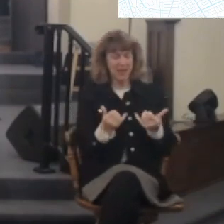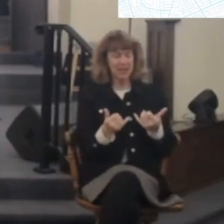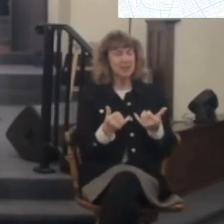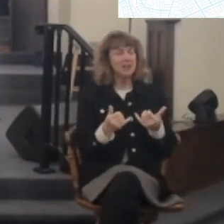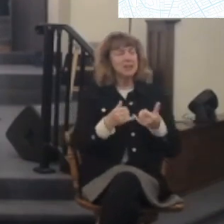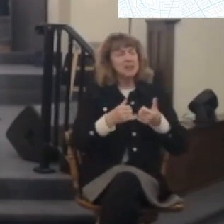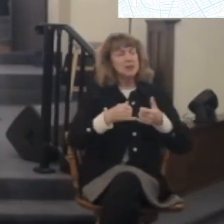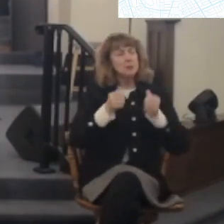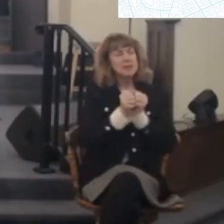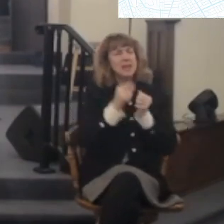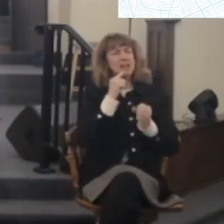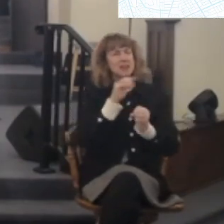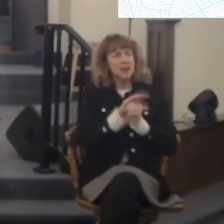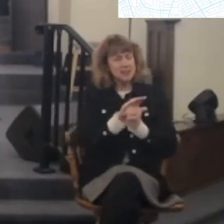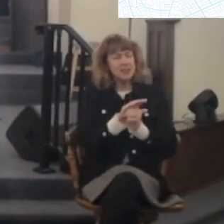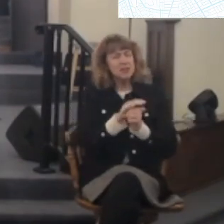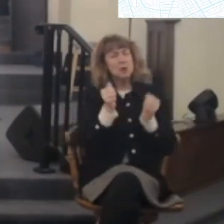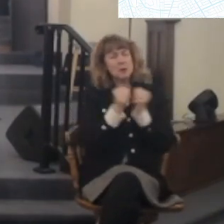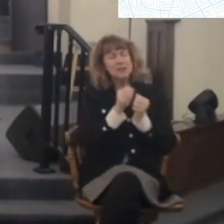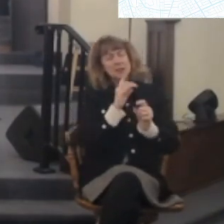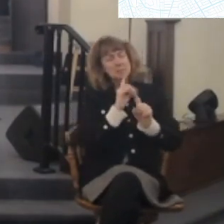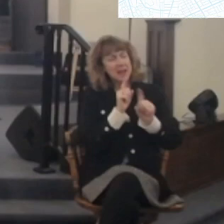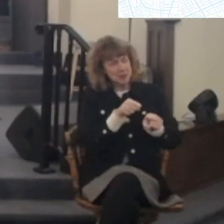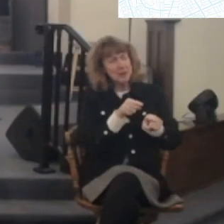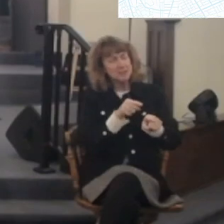by covenant and commandment.